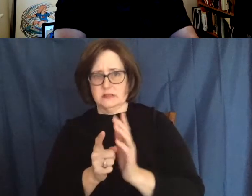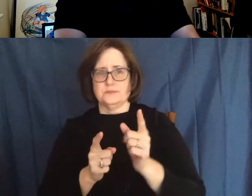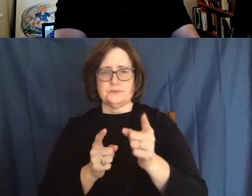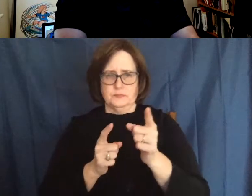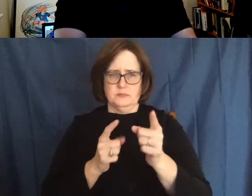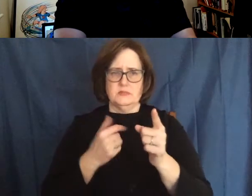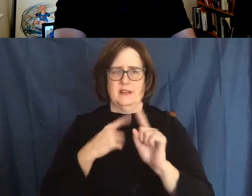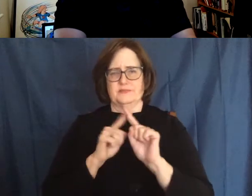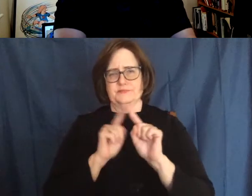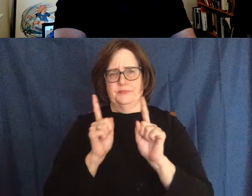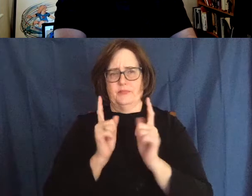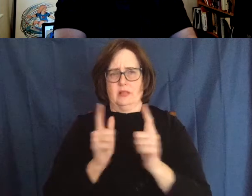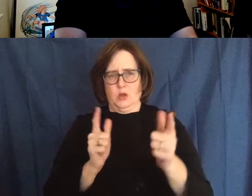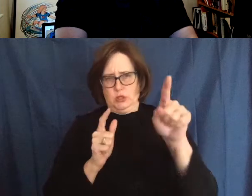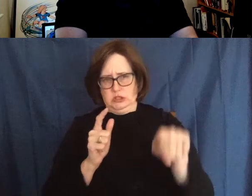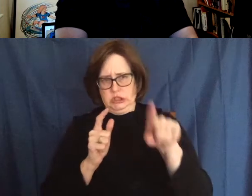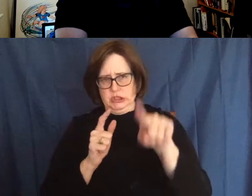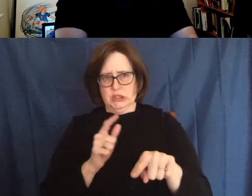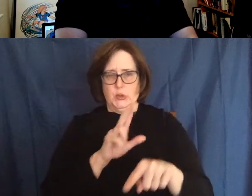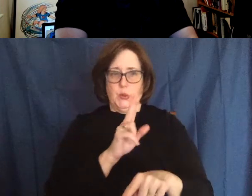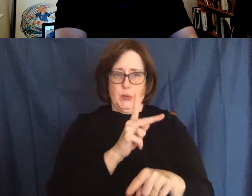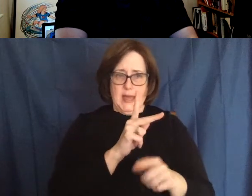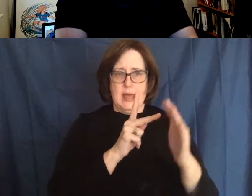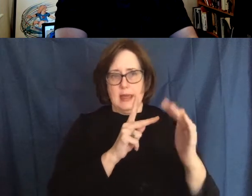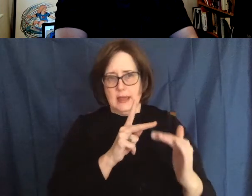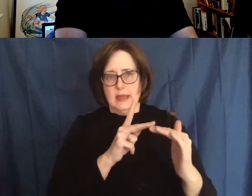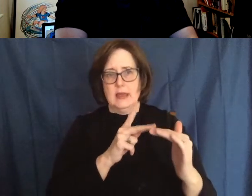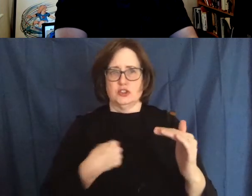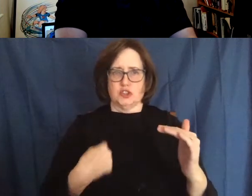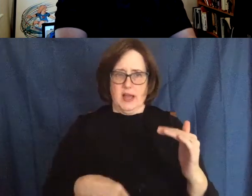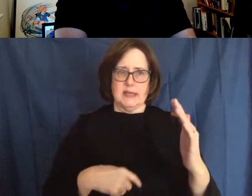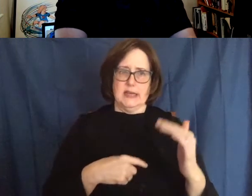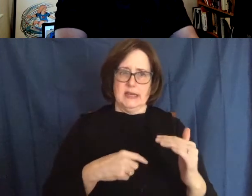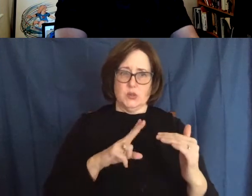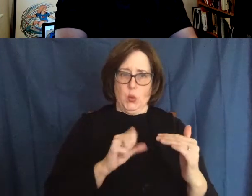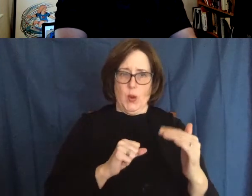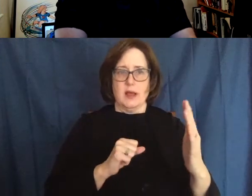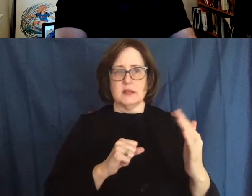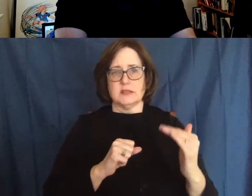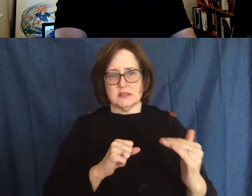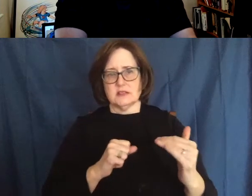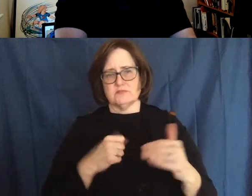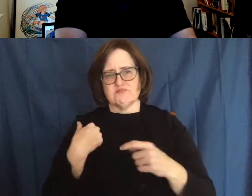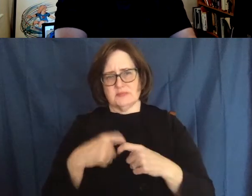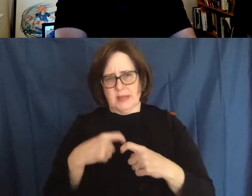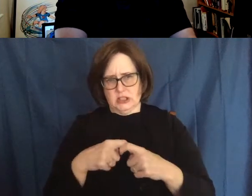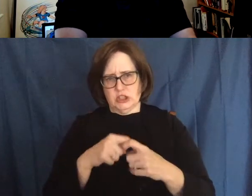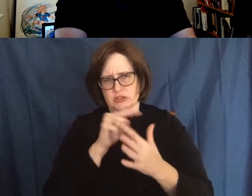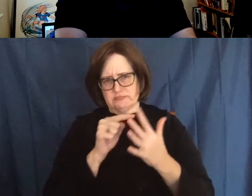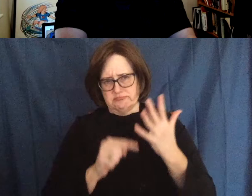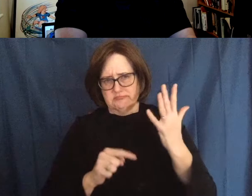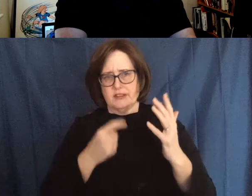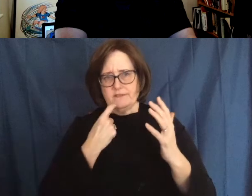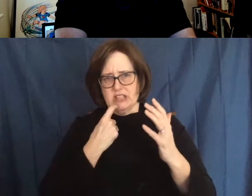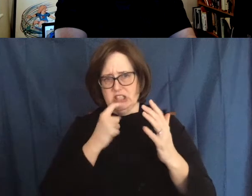US English, Dutch, Norwegian, French, Chinese pinyin, so that's Romanized Chinese, Spanish, and a Finnish